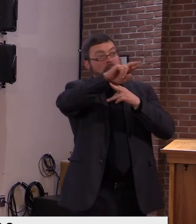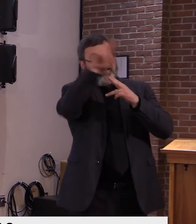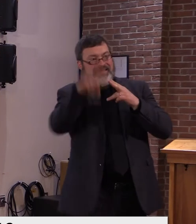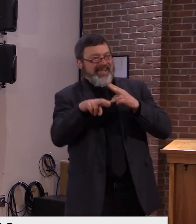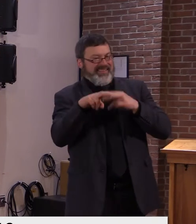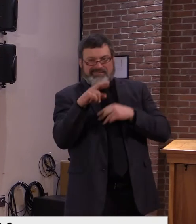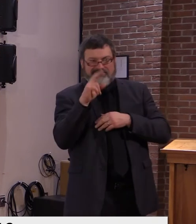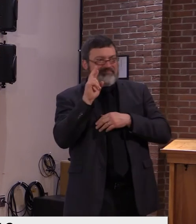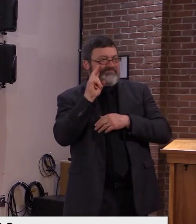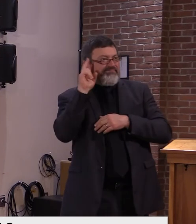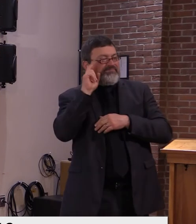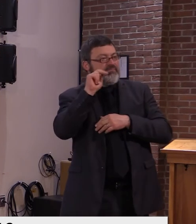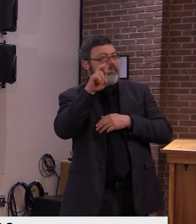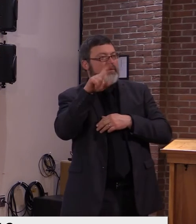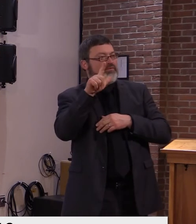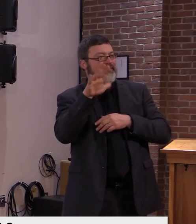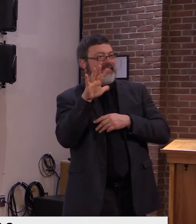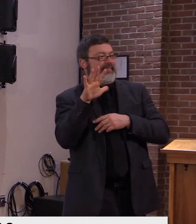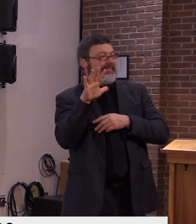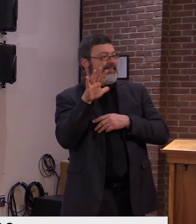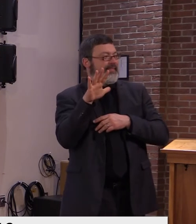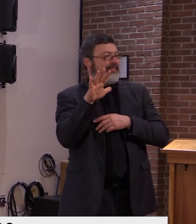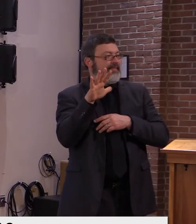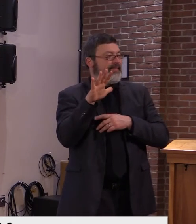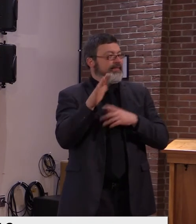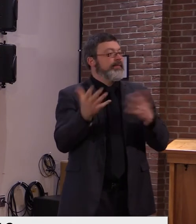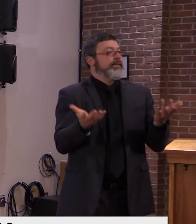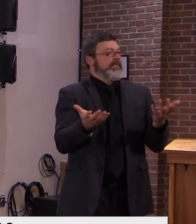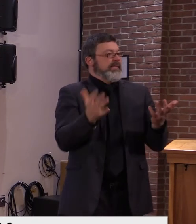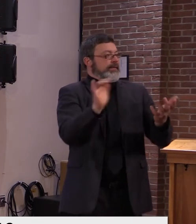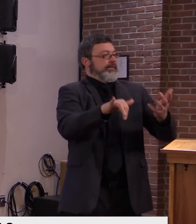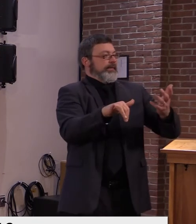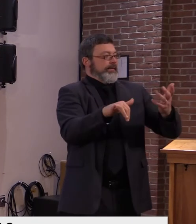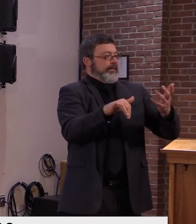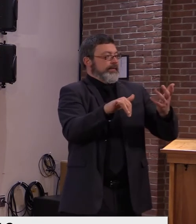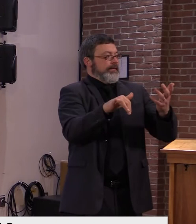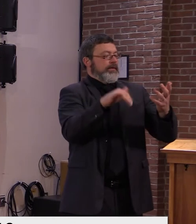we have added some additional operational posture changes to ensure